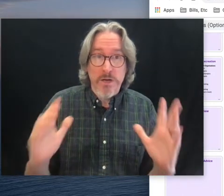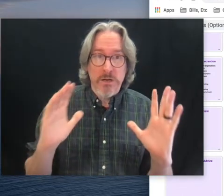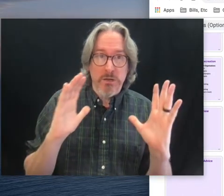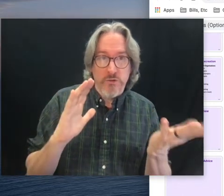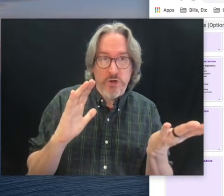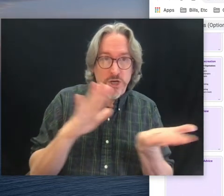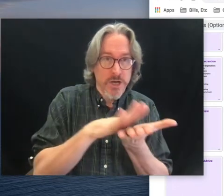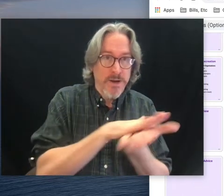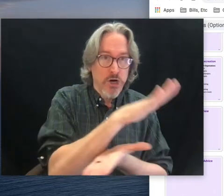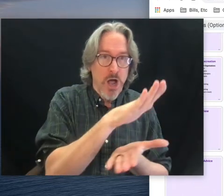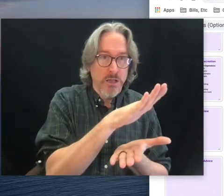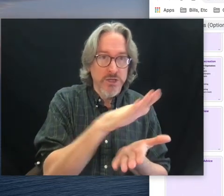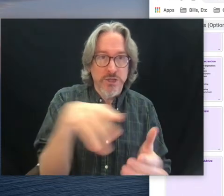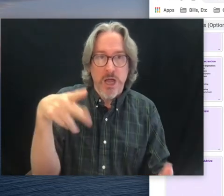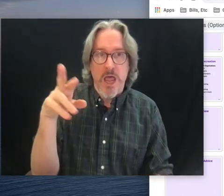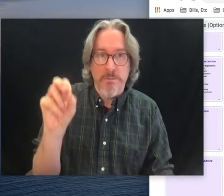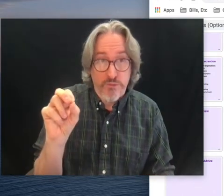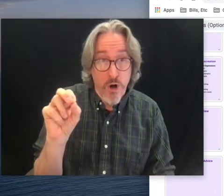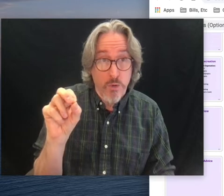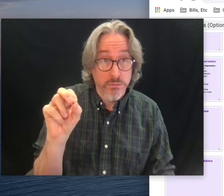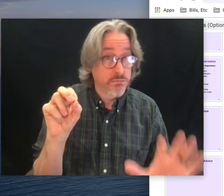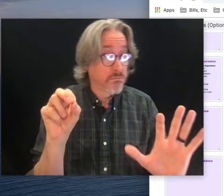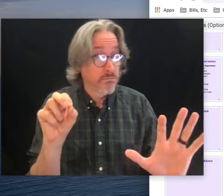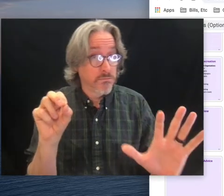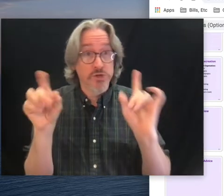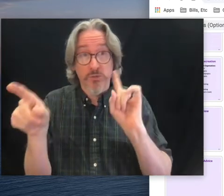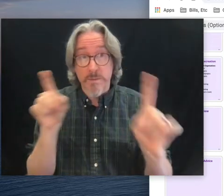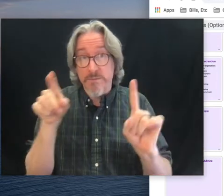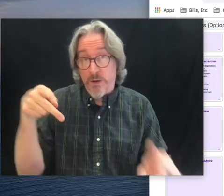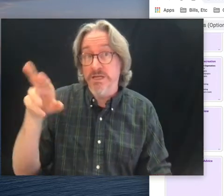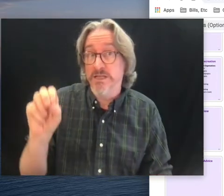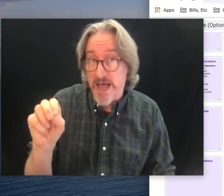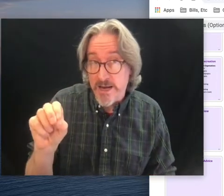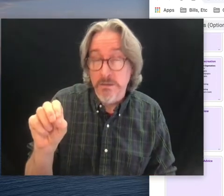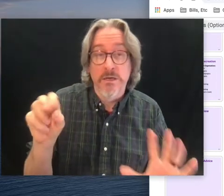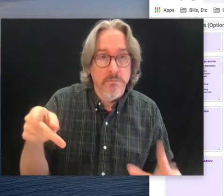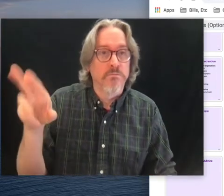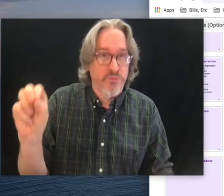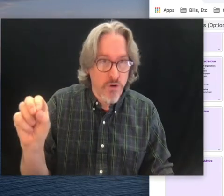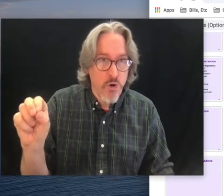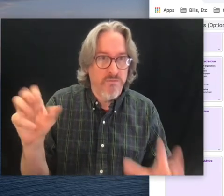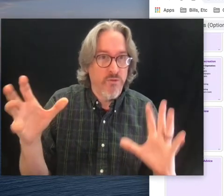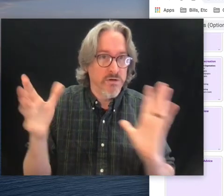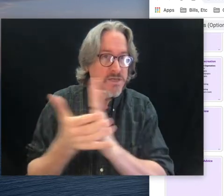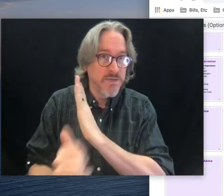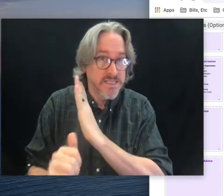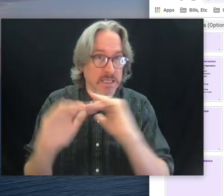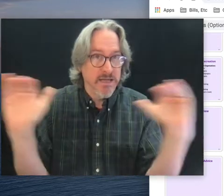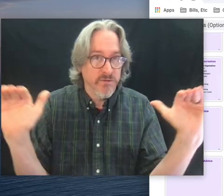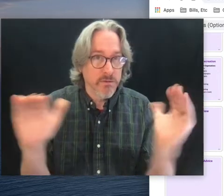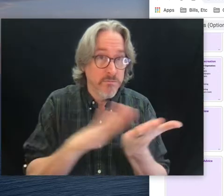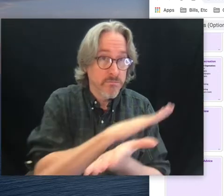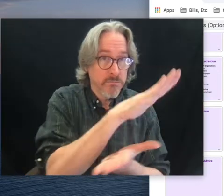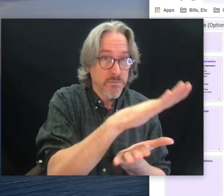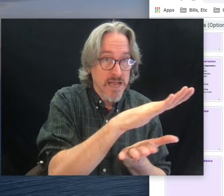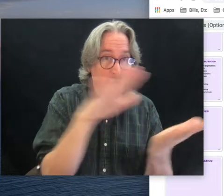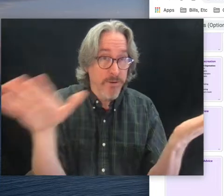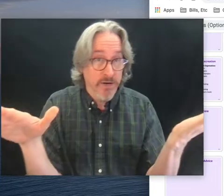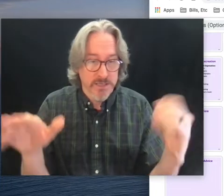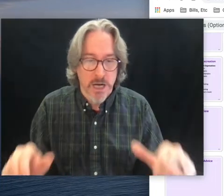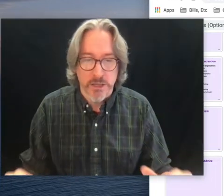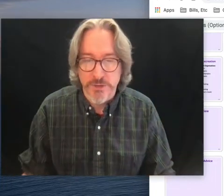Second one, they're going to compare college and pro. So remember that we did that pro for someone's skill level,